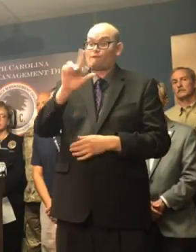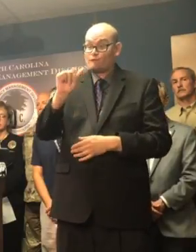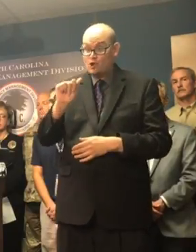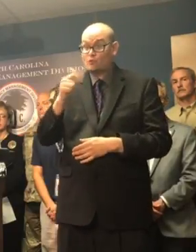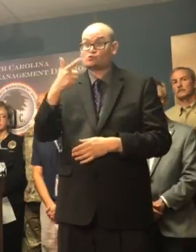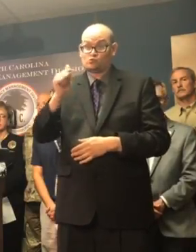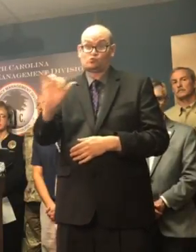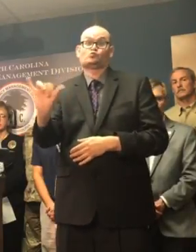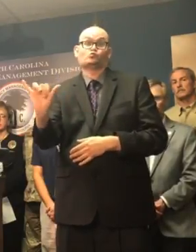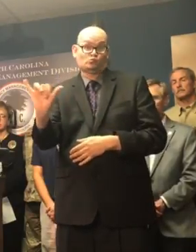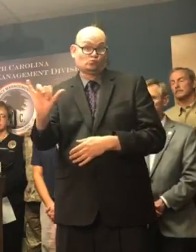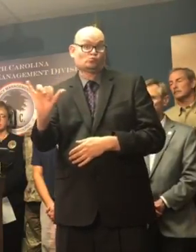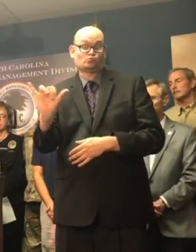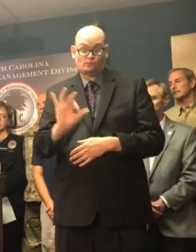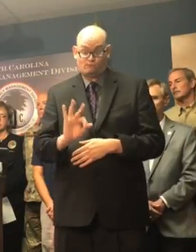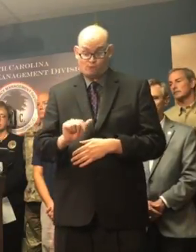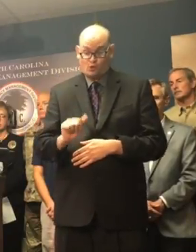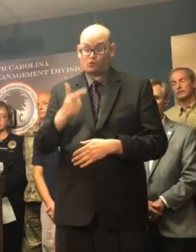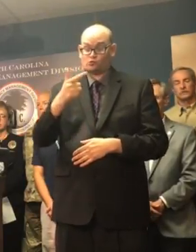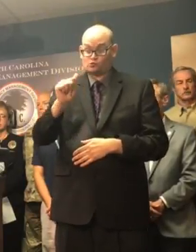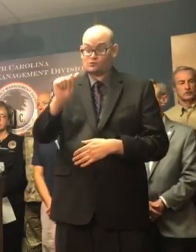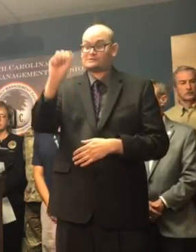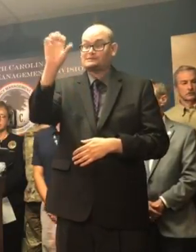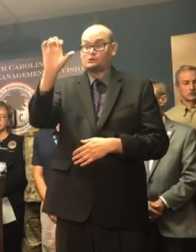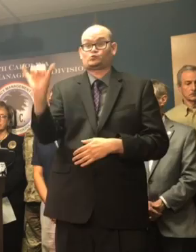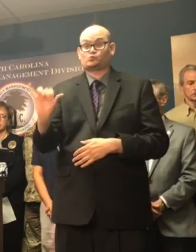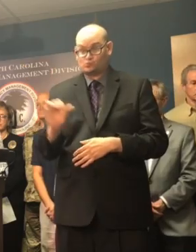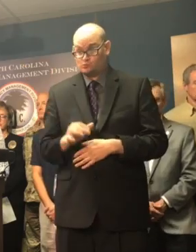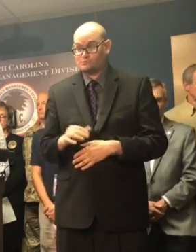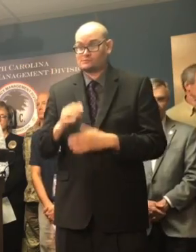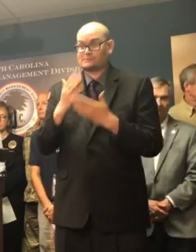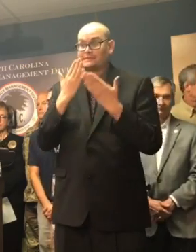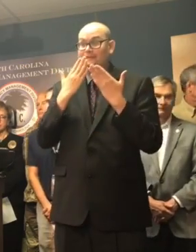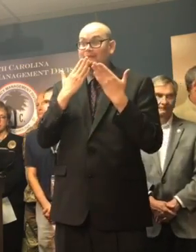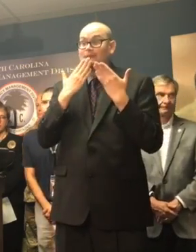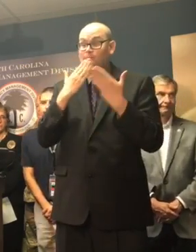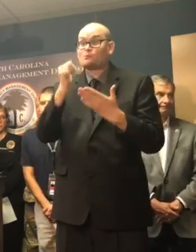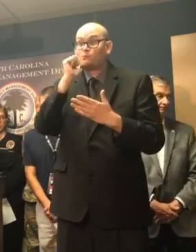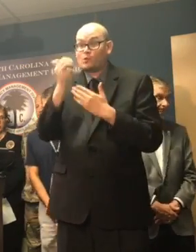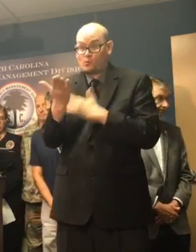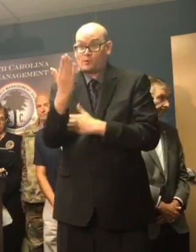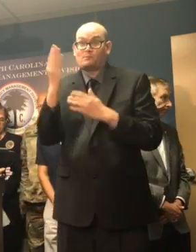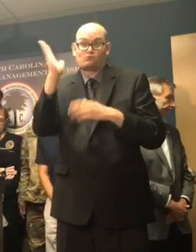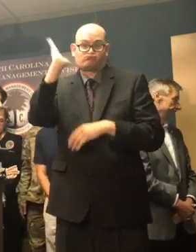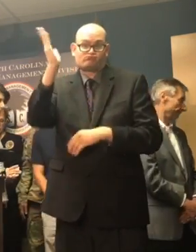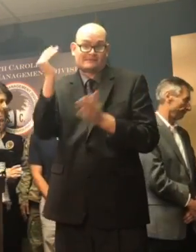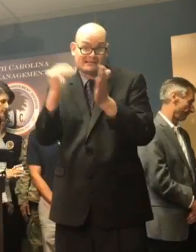time right now. So thank you very much. We will have another press conference in the morning. Thank you, Governor.